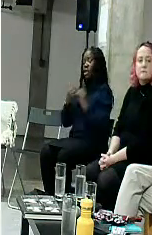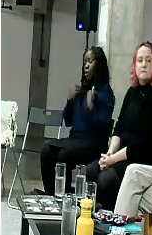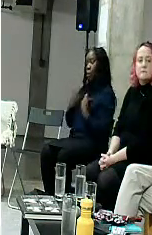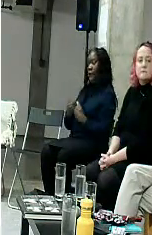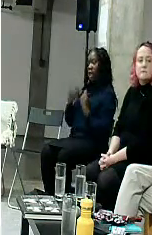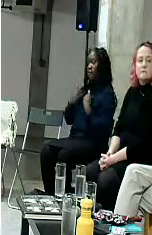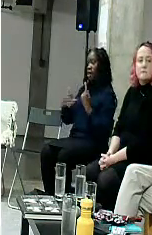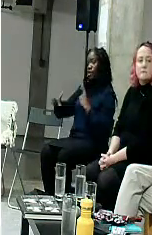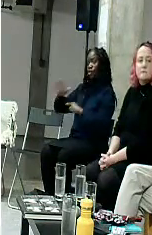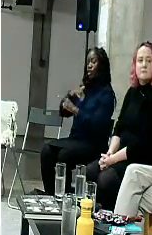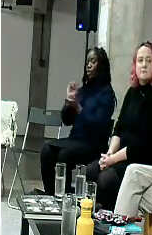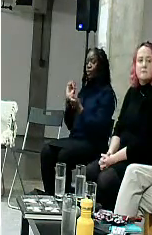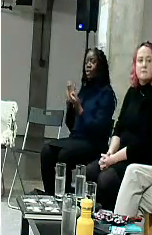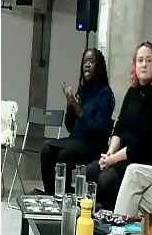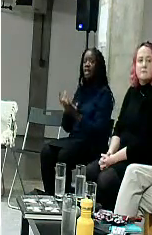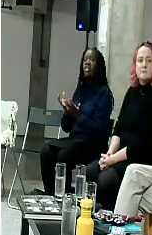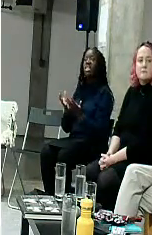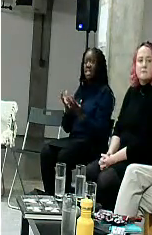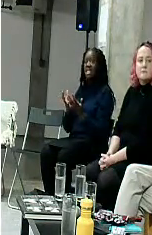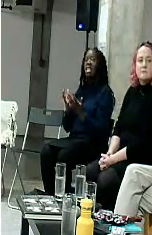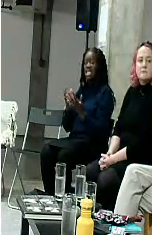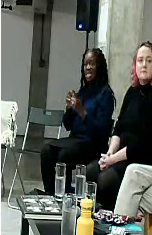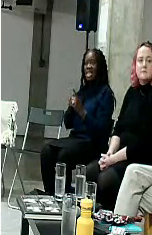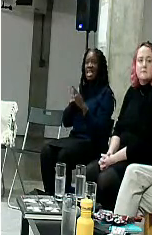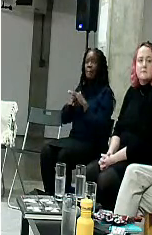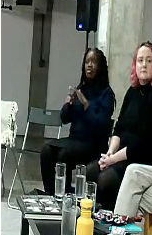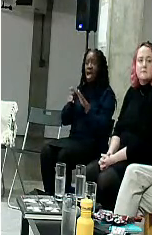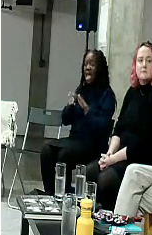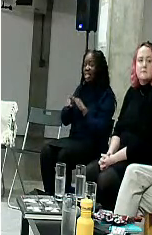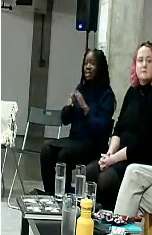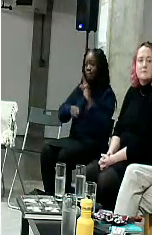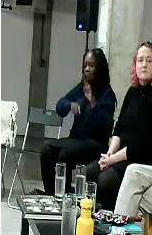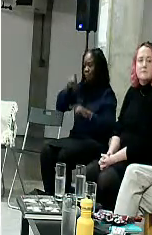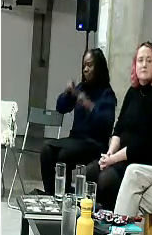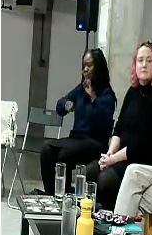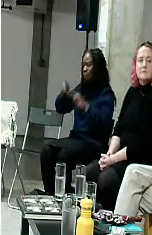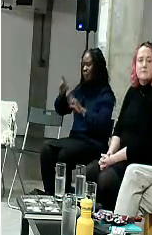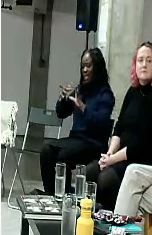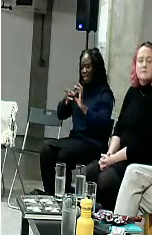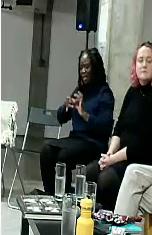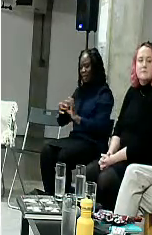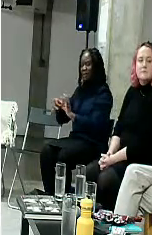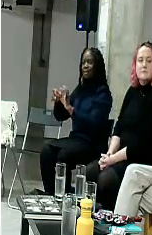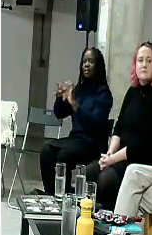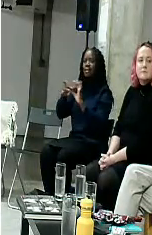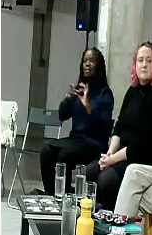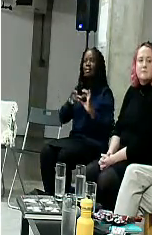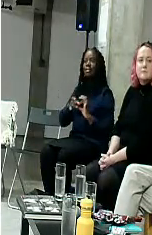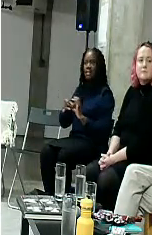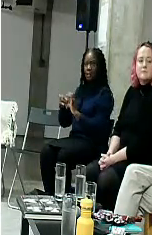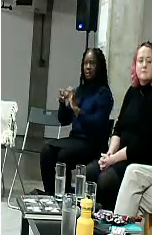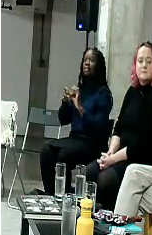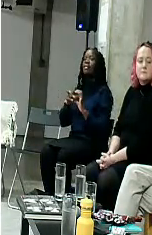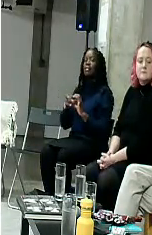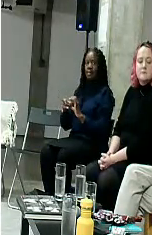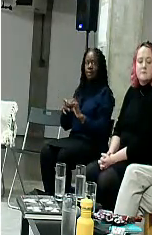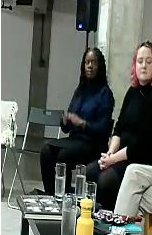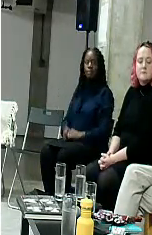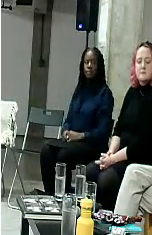welfare, social services, immigration, they all kind of tangle together in a